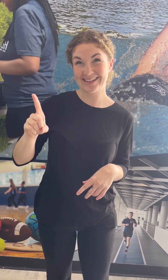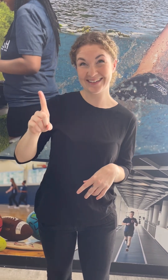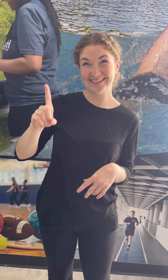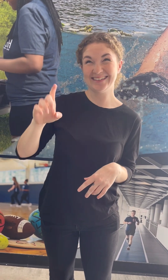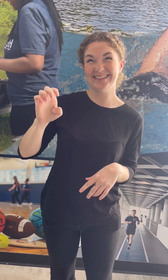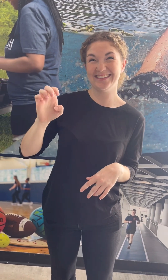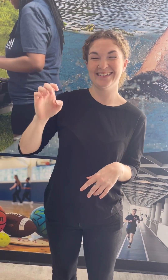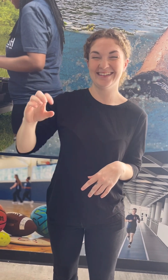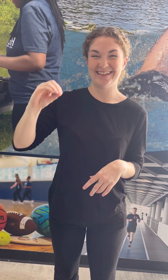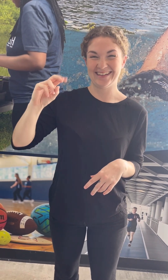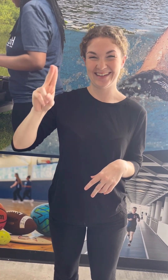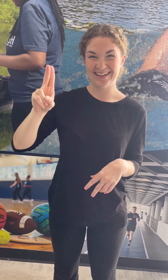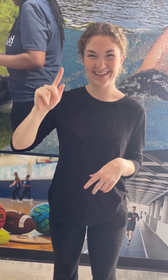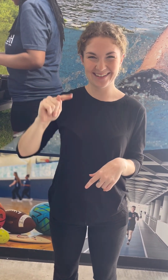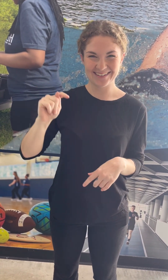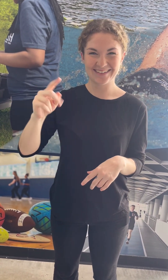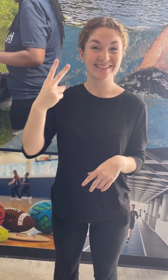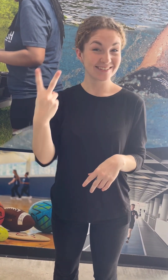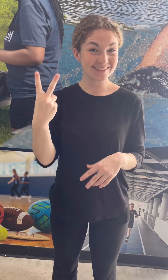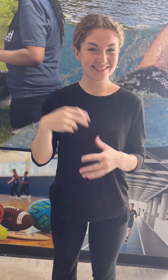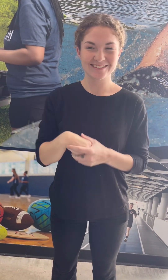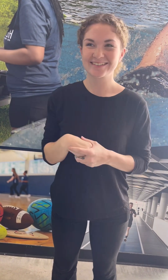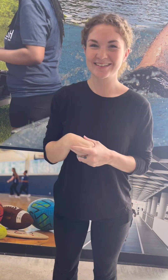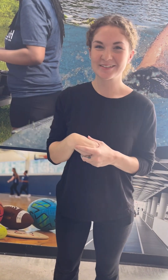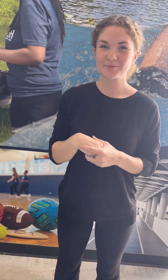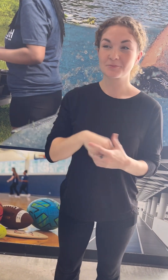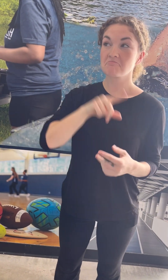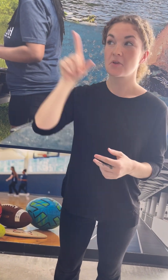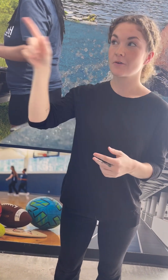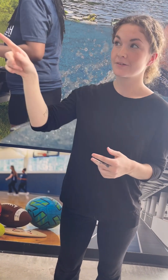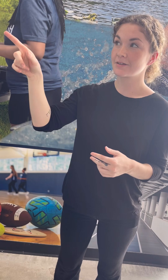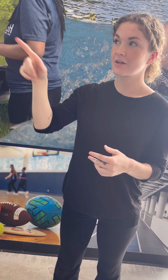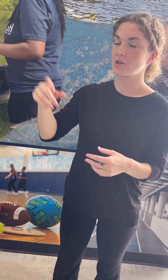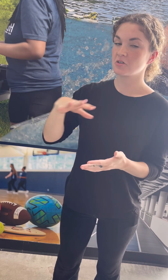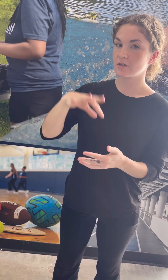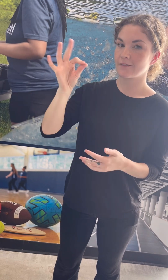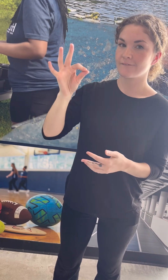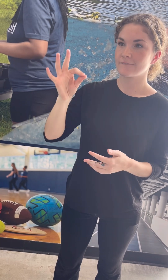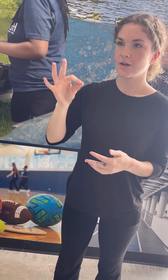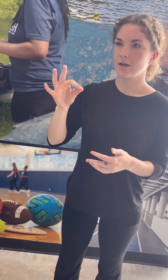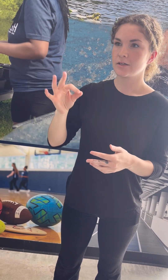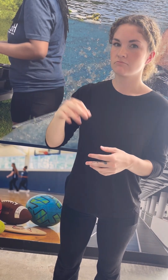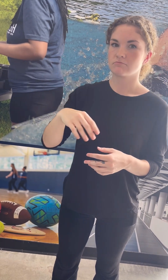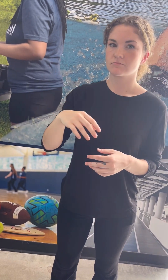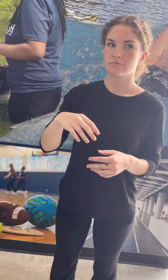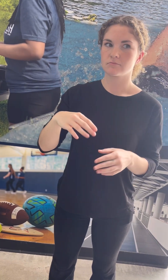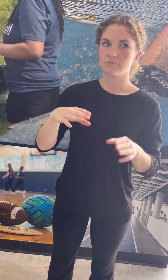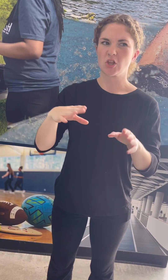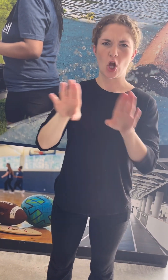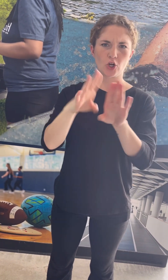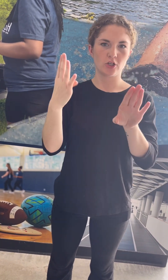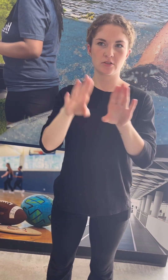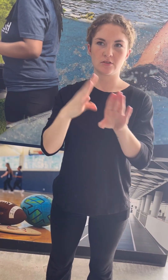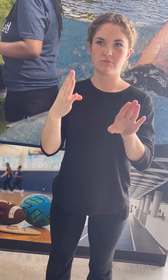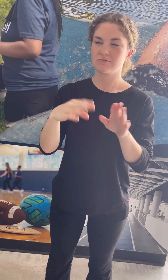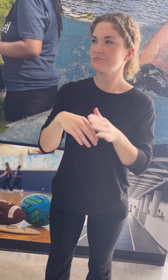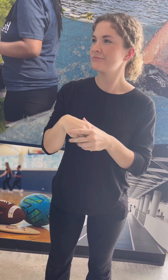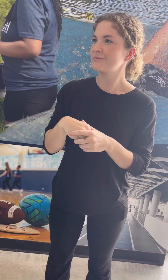you can find our locker rooms and group fitness rooms. If the machines upstairs aren't really your thing, you still have a way to get and stay